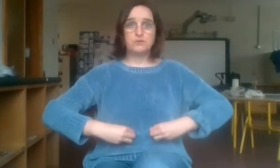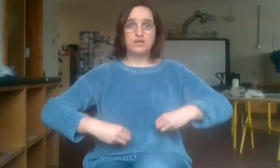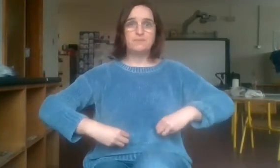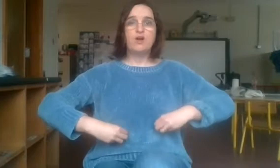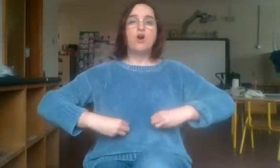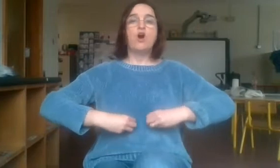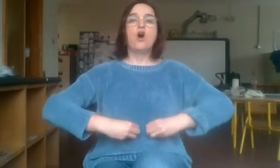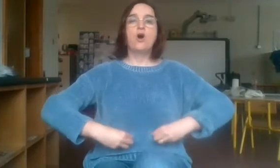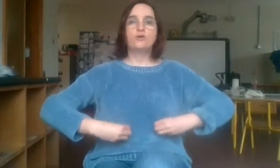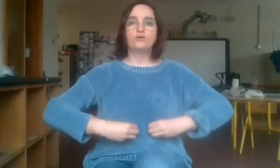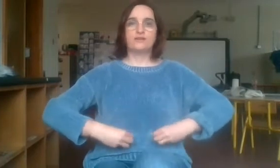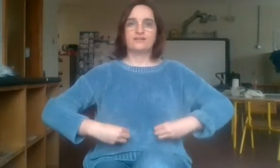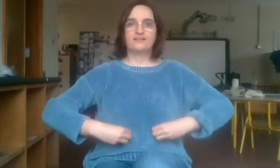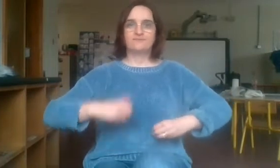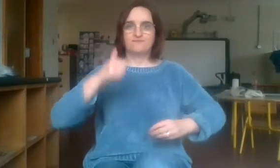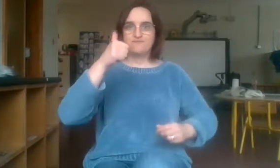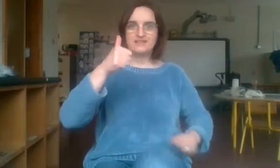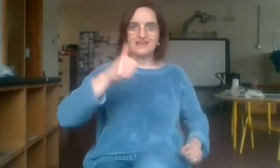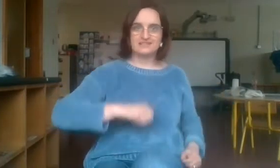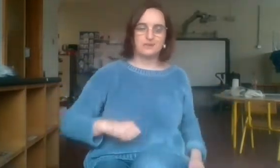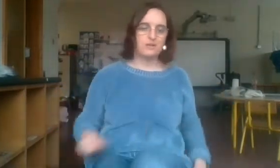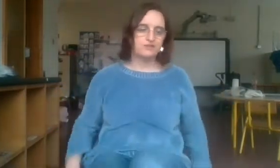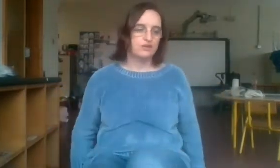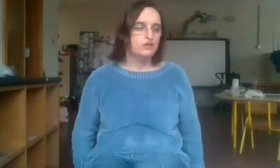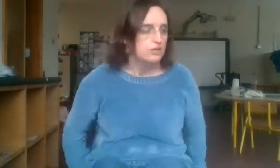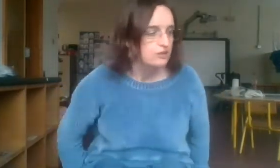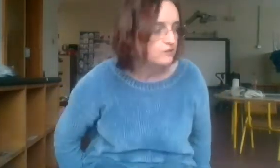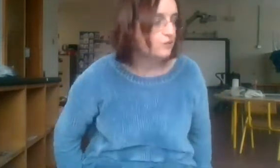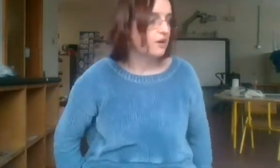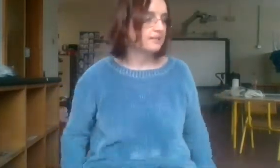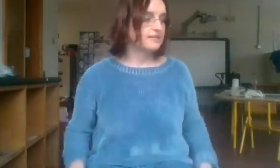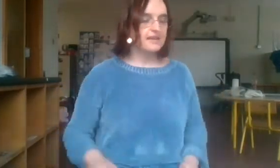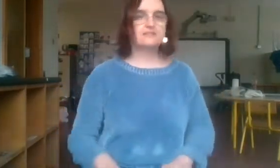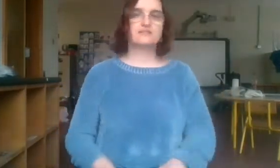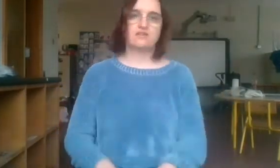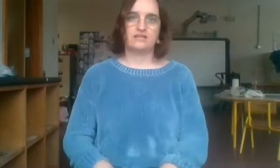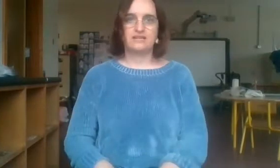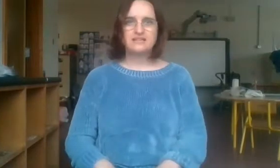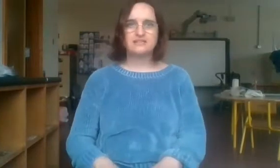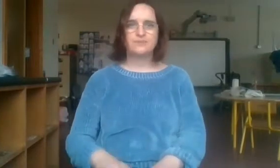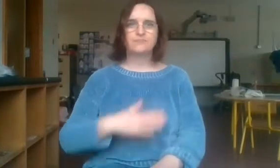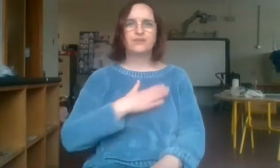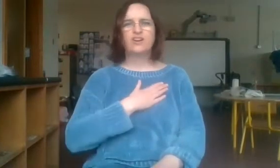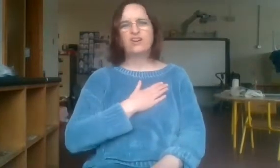time? Hungry. Fantastic, well done. So our next sign is